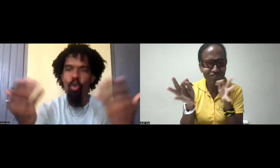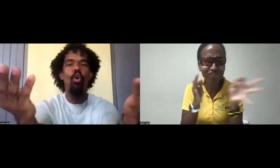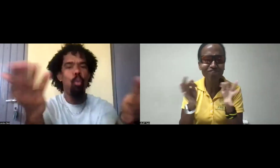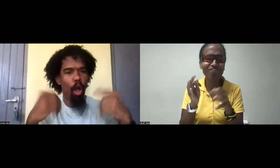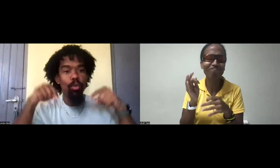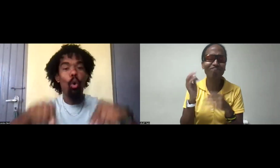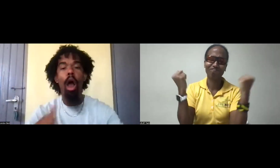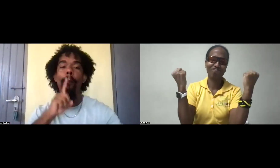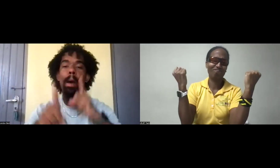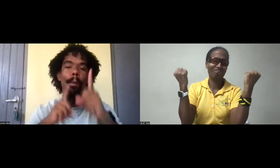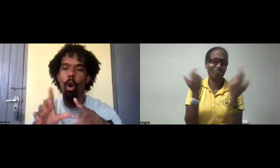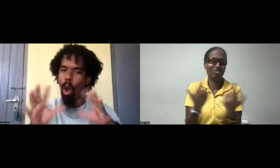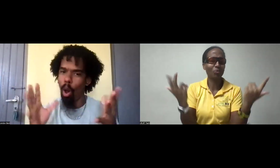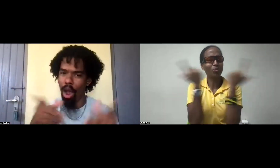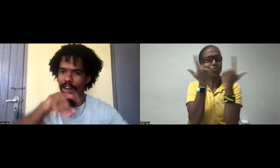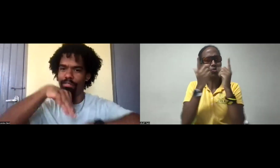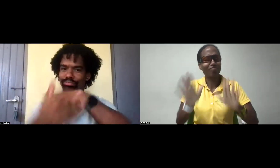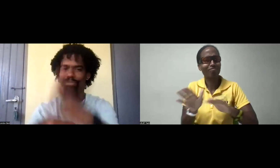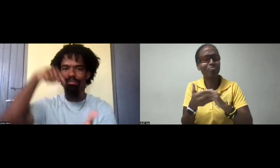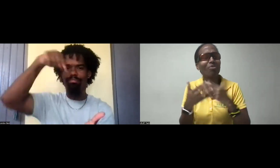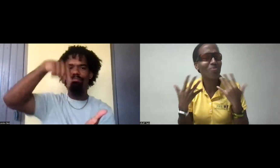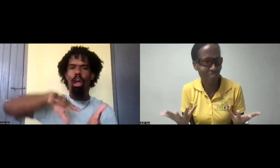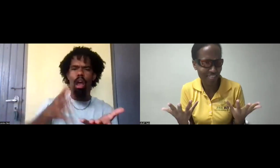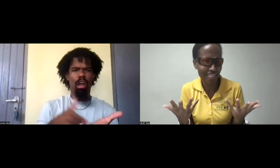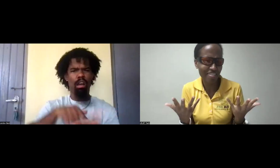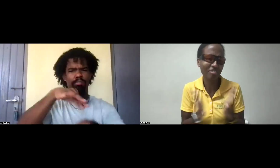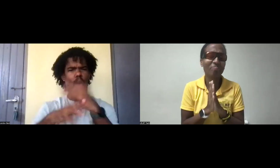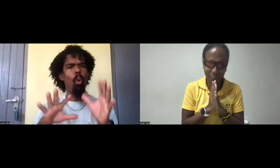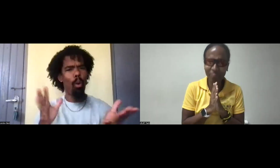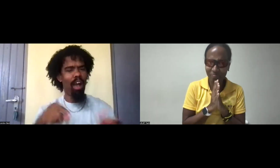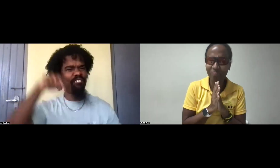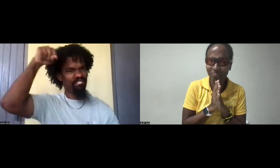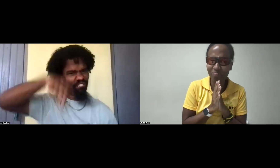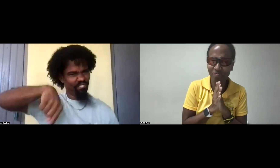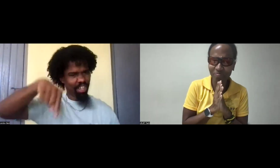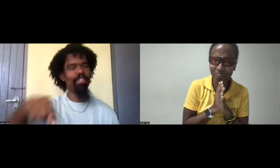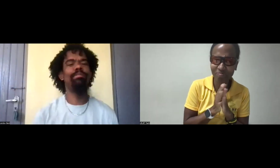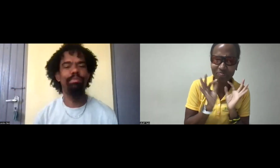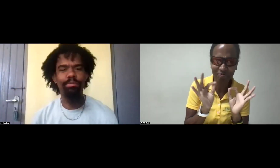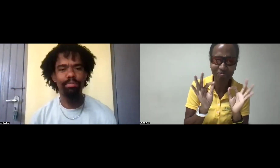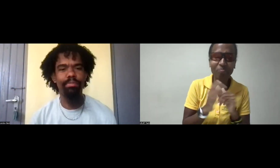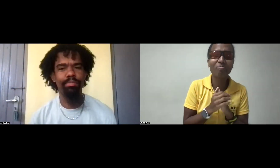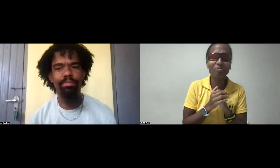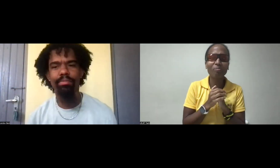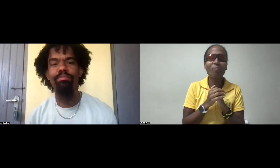Bible Translation. We're going to have some nice talks, and we're going to talk about our culture and everything. All right,